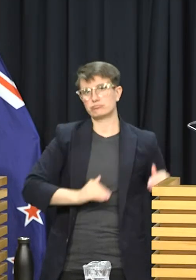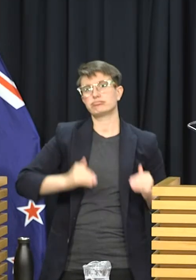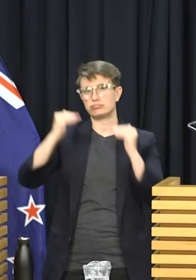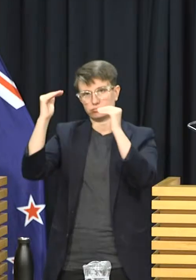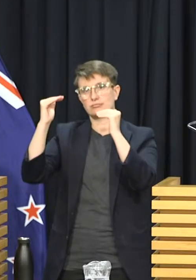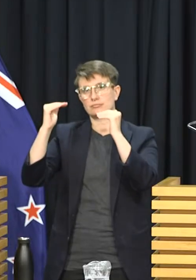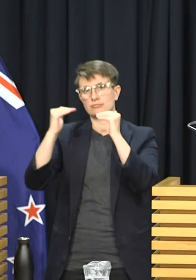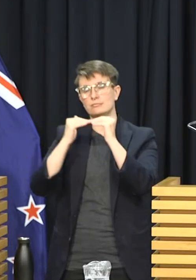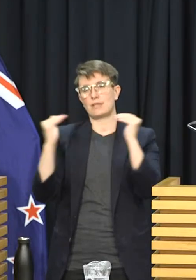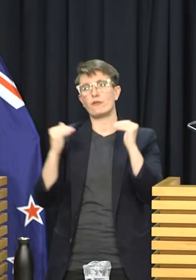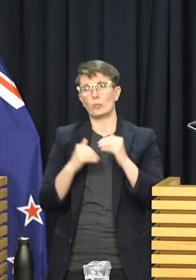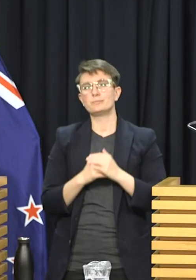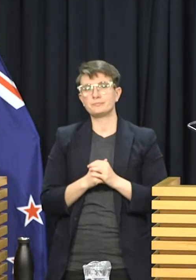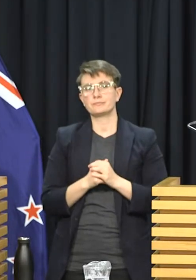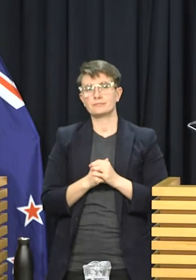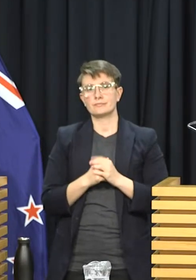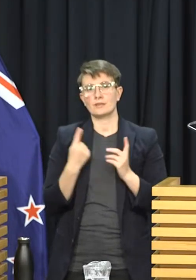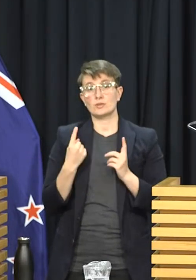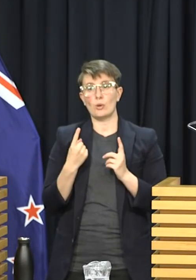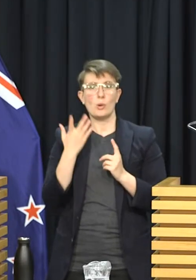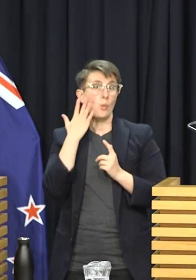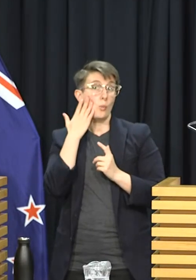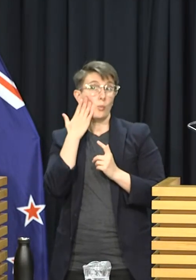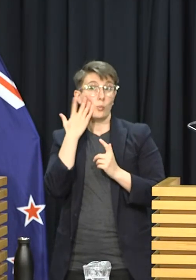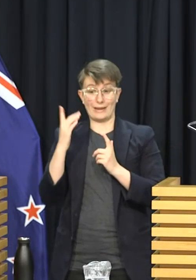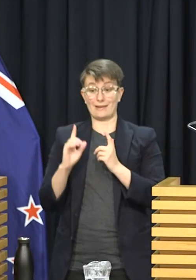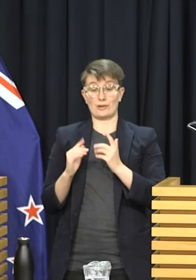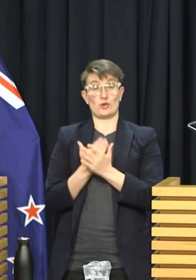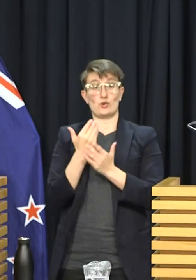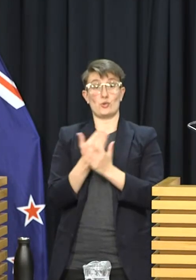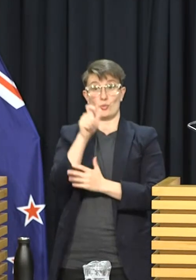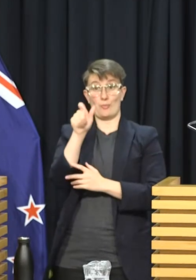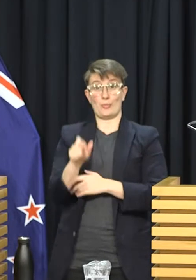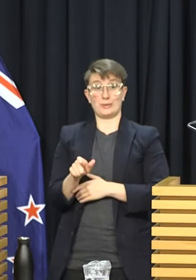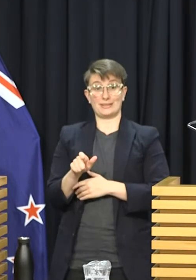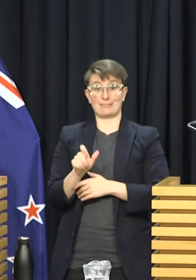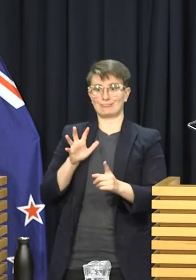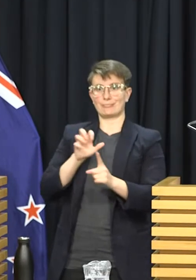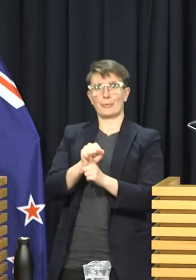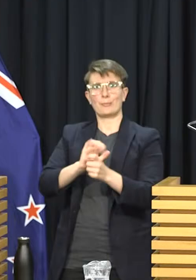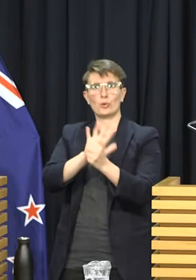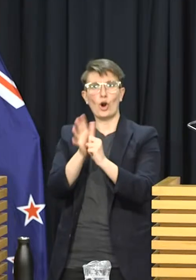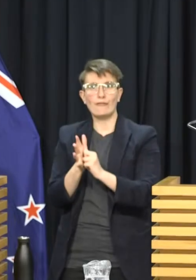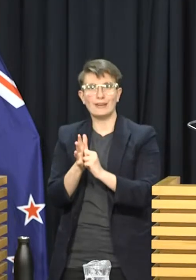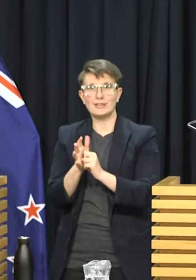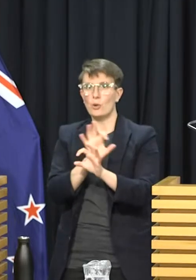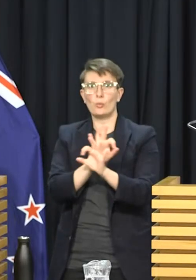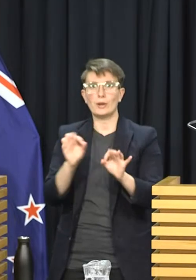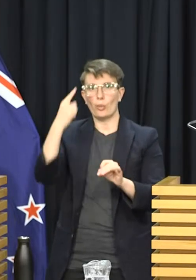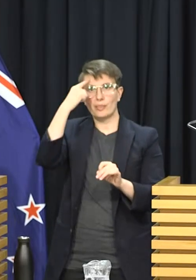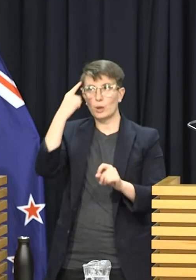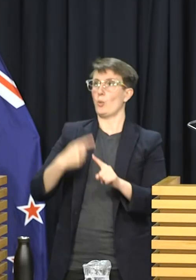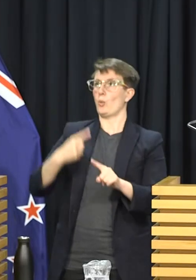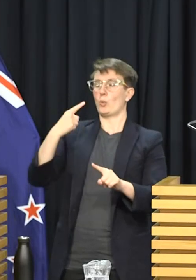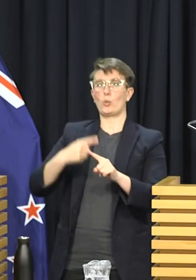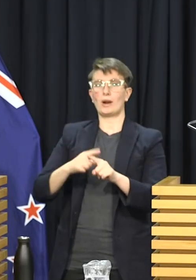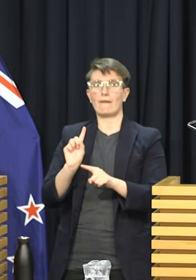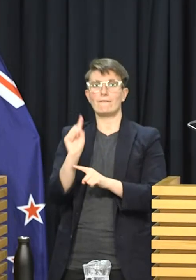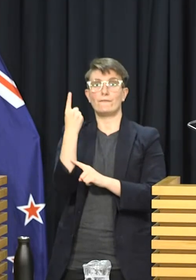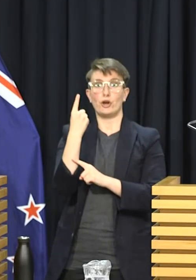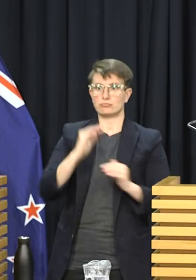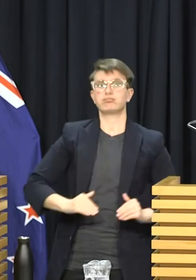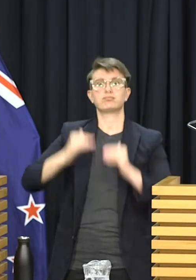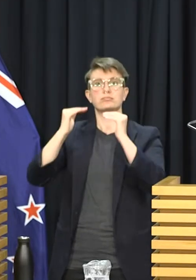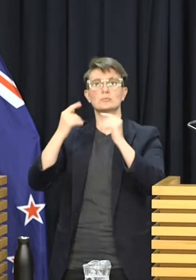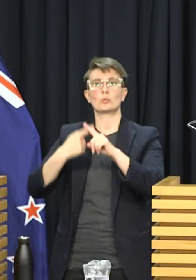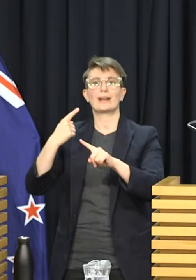when we get a new positive case is not necessarily to look to alert levels. That's the sort of response that we would use where we're seeing transmission